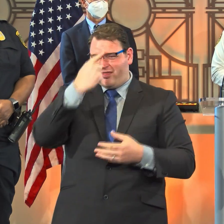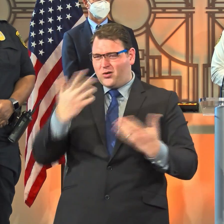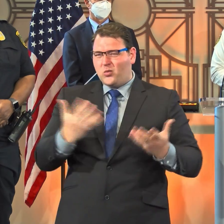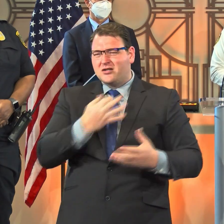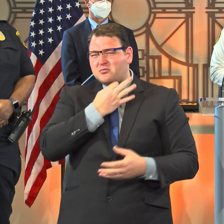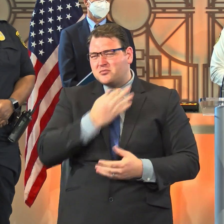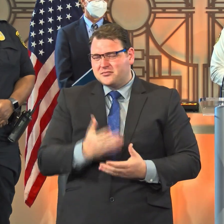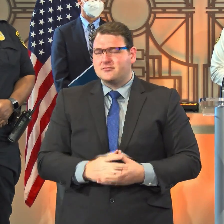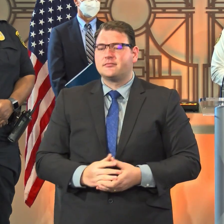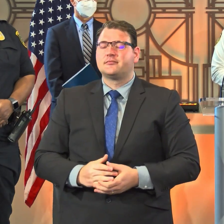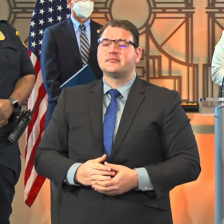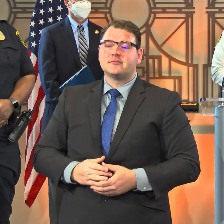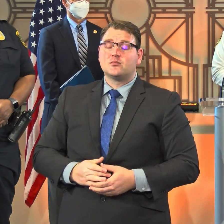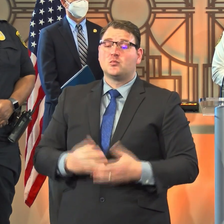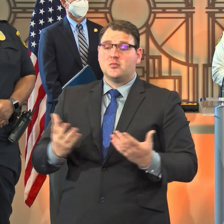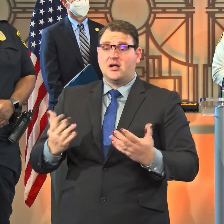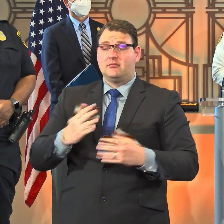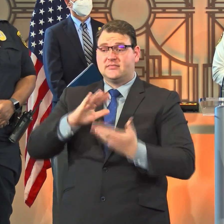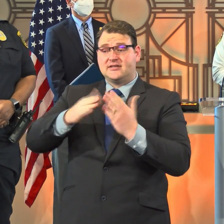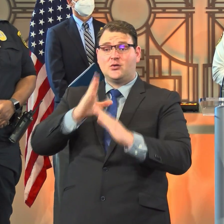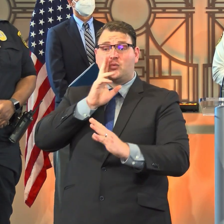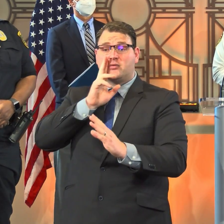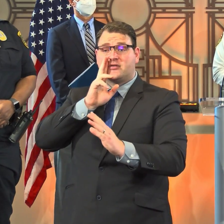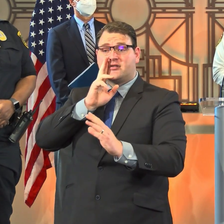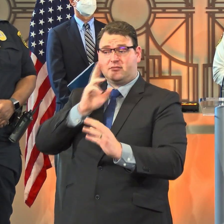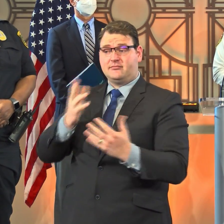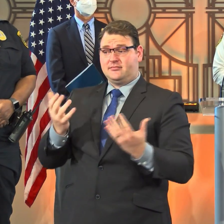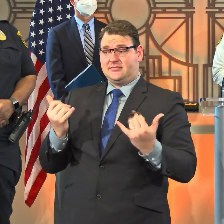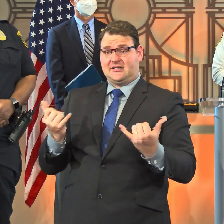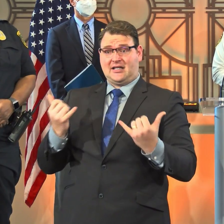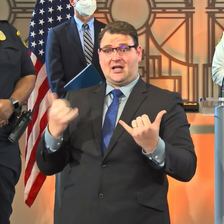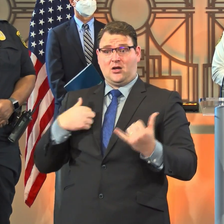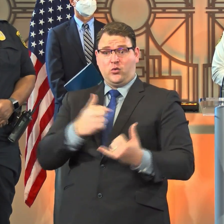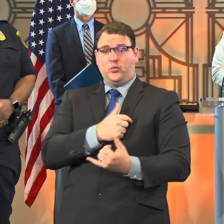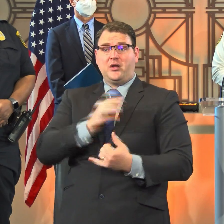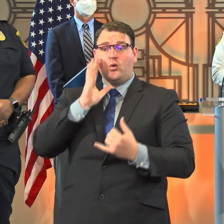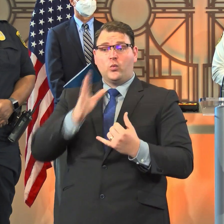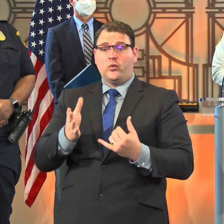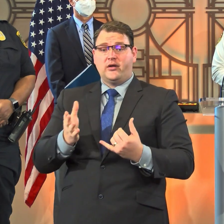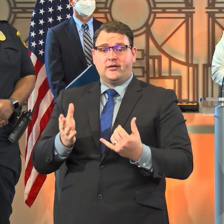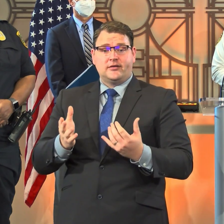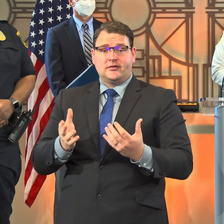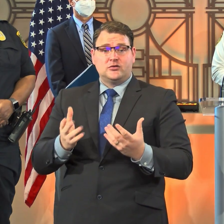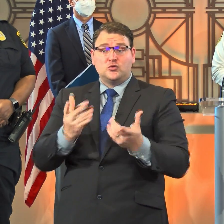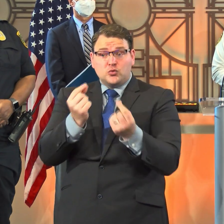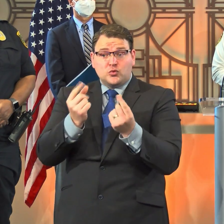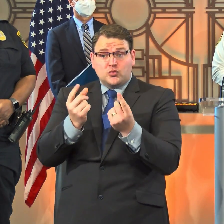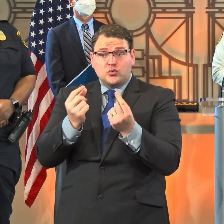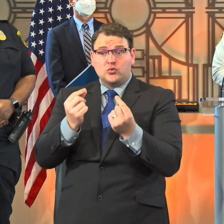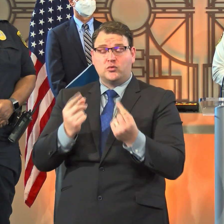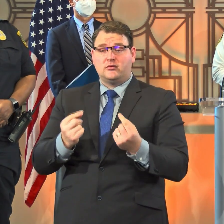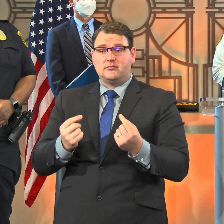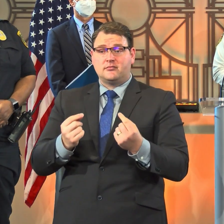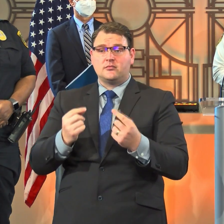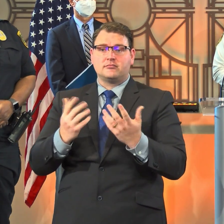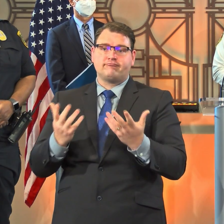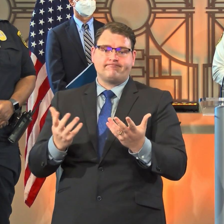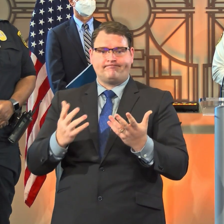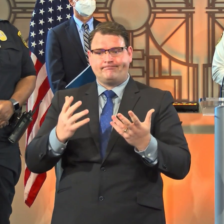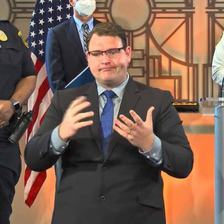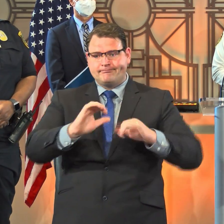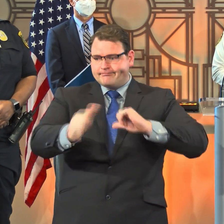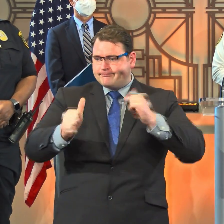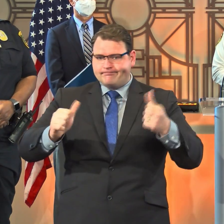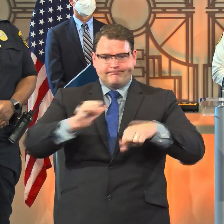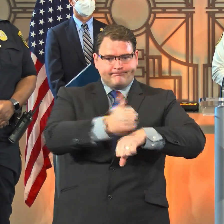point of the city of Houston, we're going to do everything on our part to make it to try to make what the governor